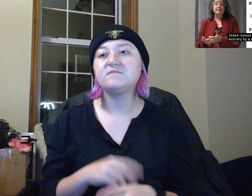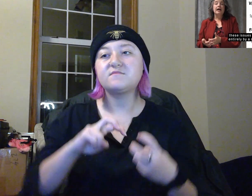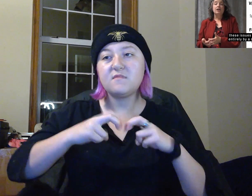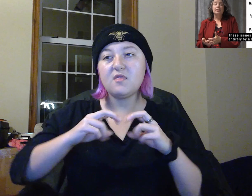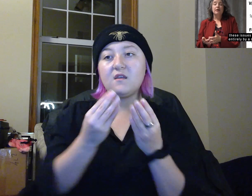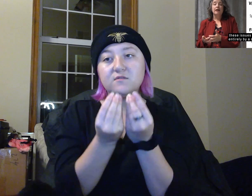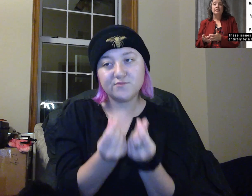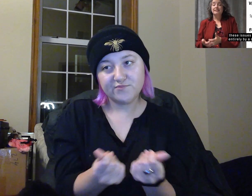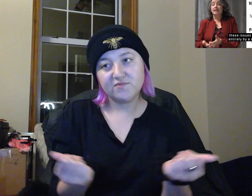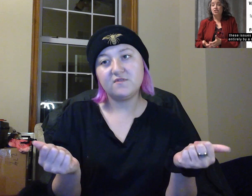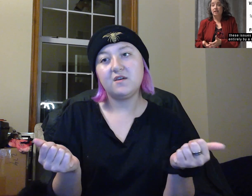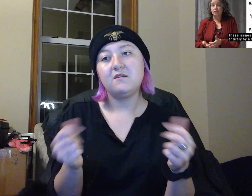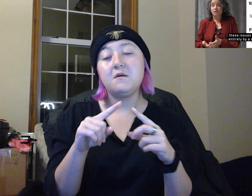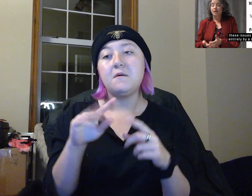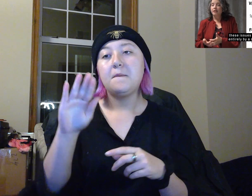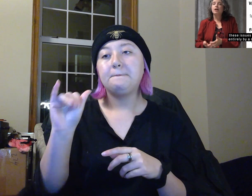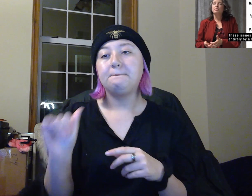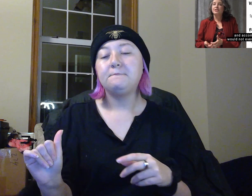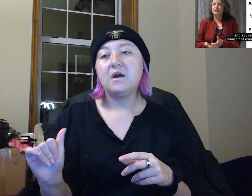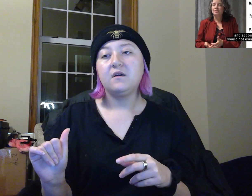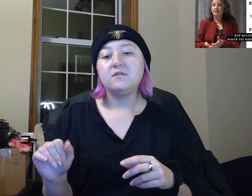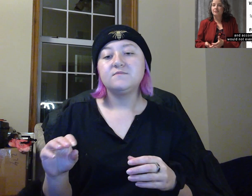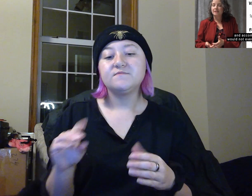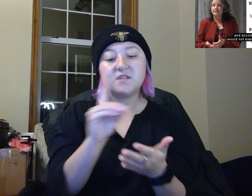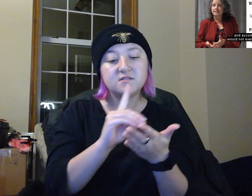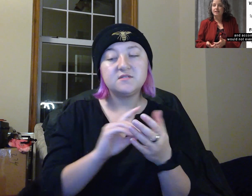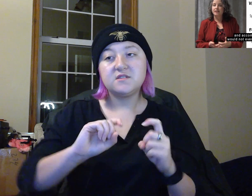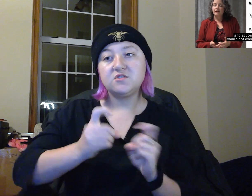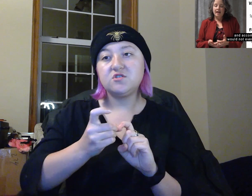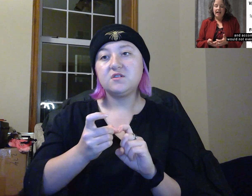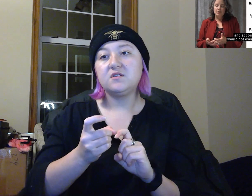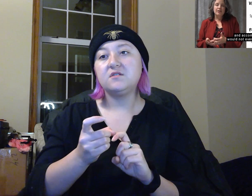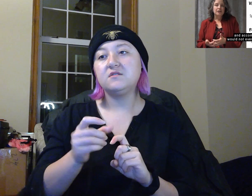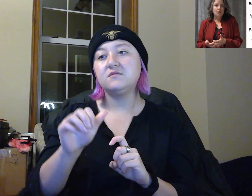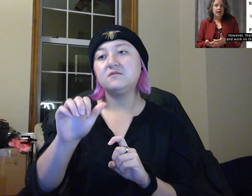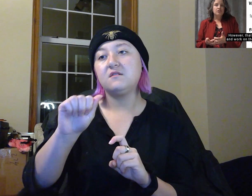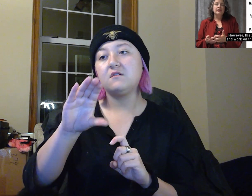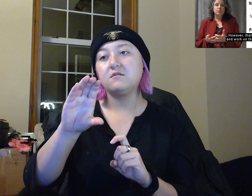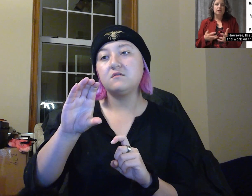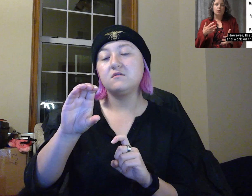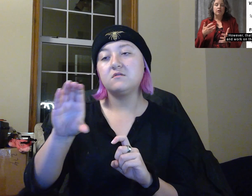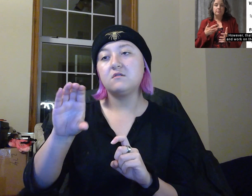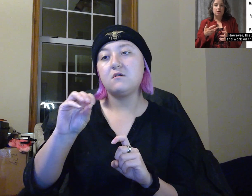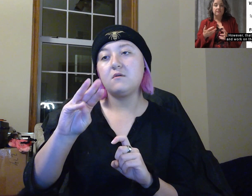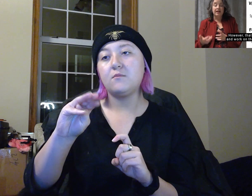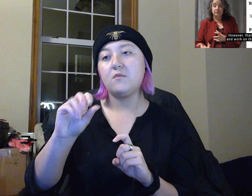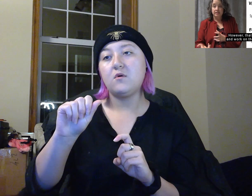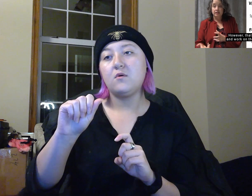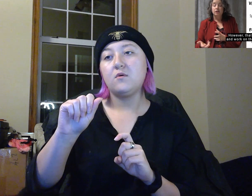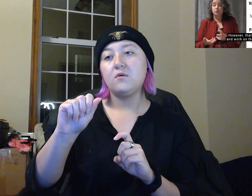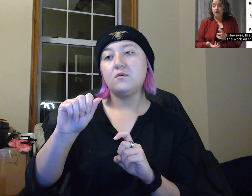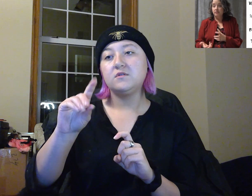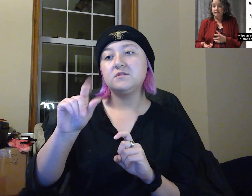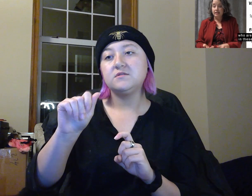fixed entirely by a design change, and accommodations would not even be necessary. However, that requires input and work on the part of